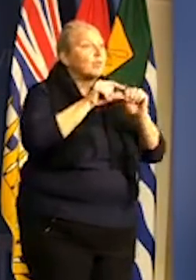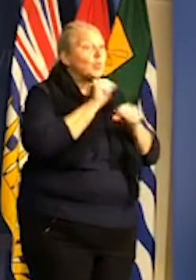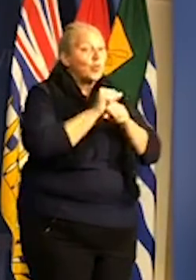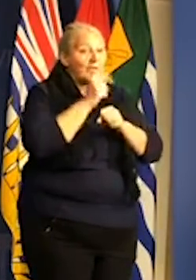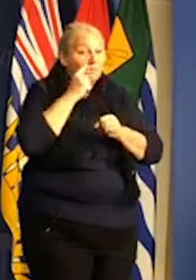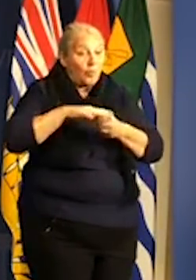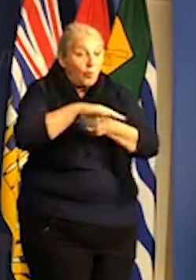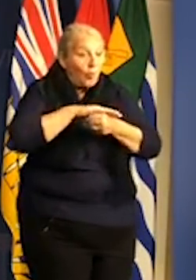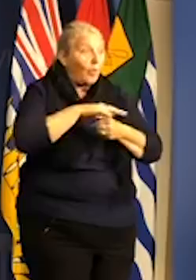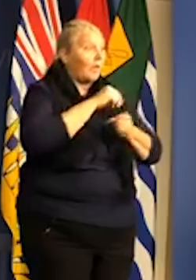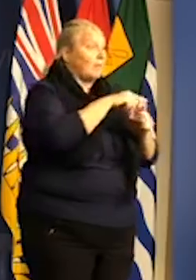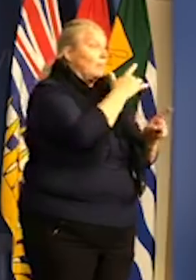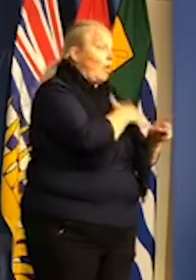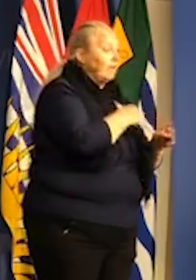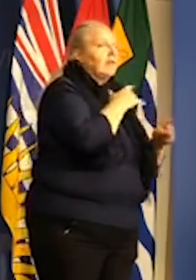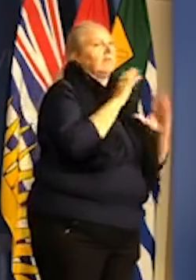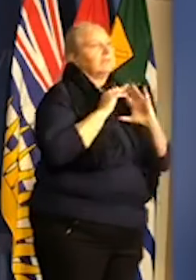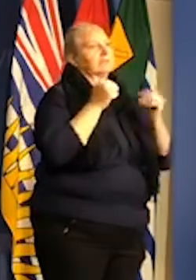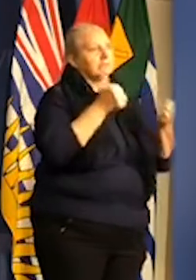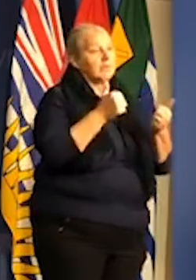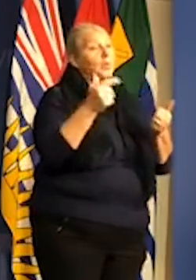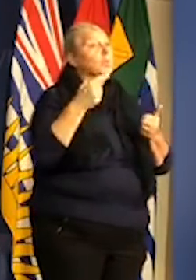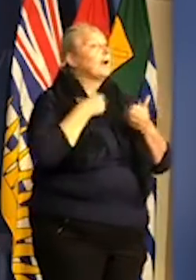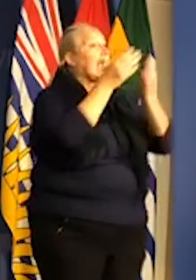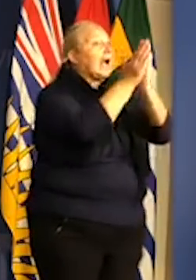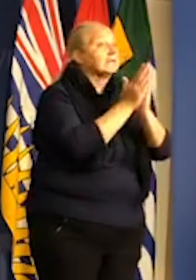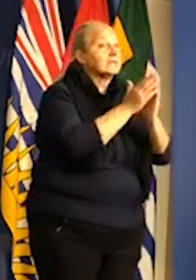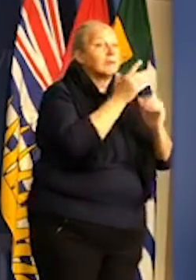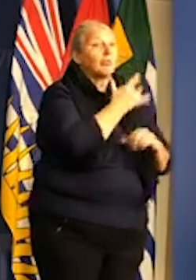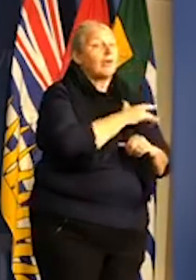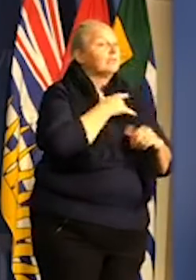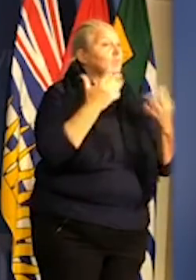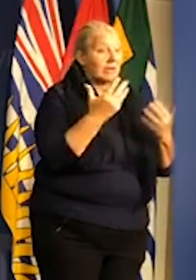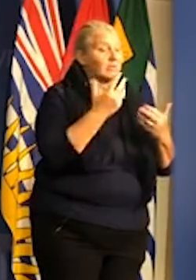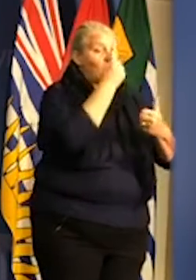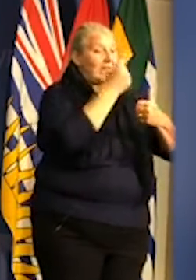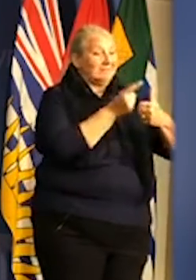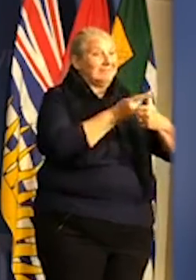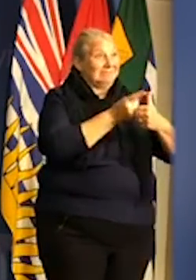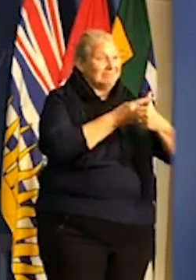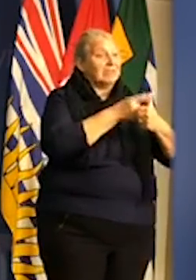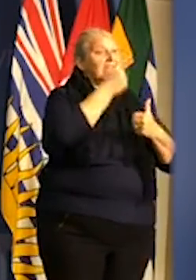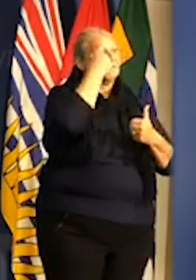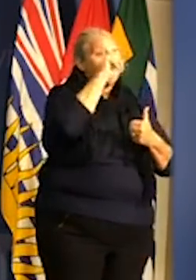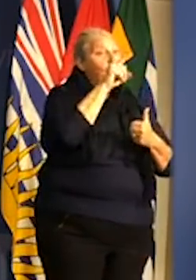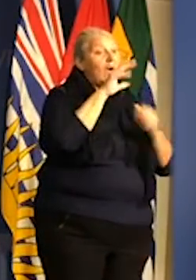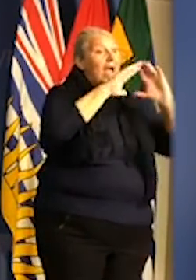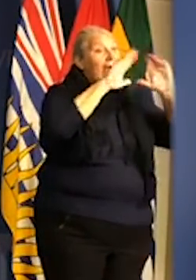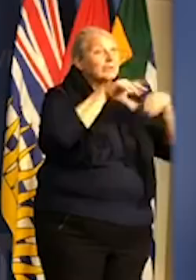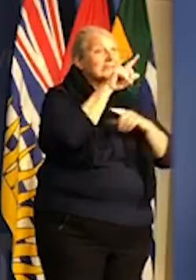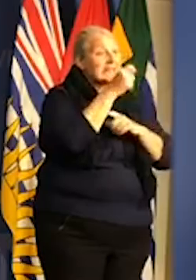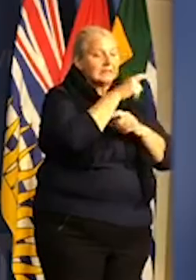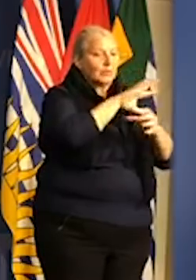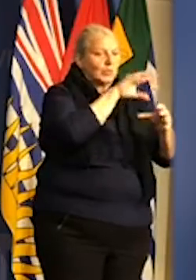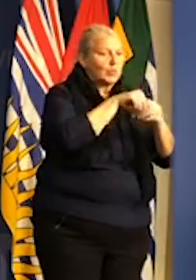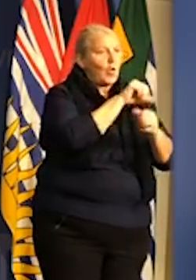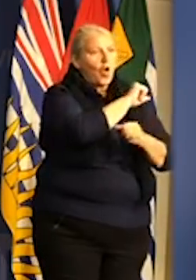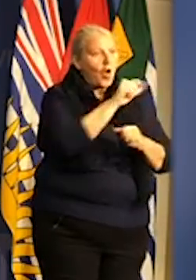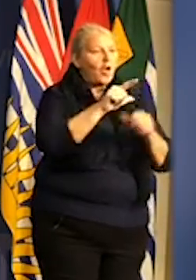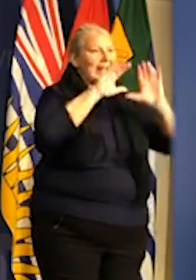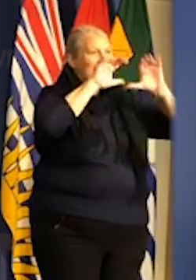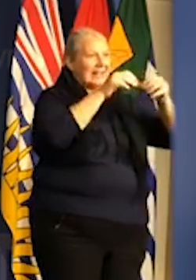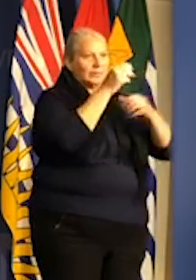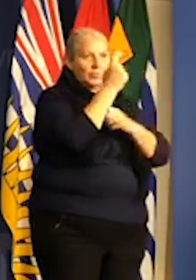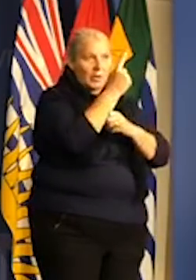First, we are asking the province to expand the residential tax deferment program to cover all Class 1